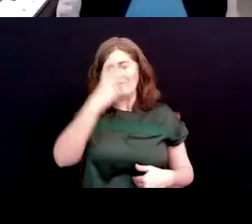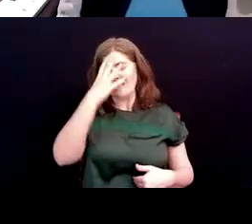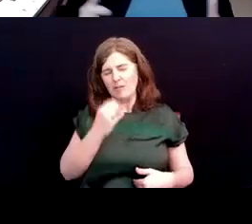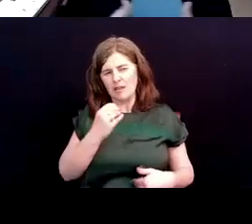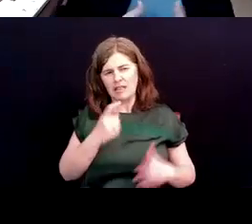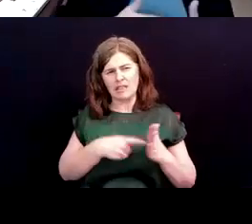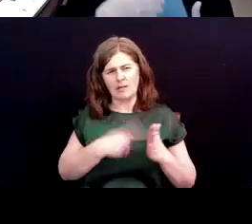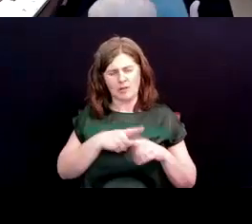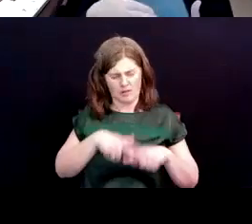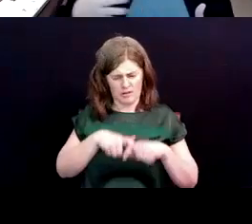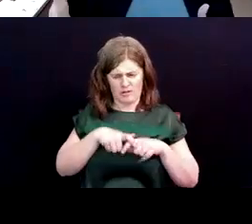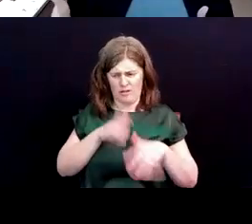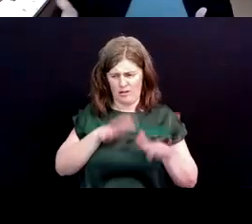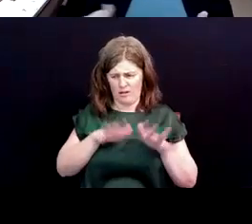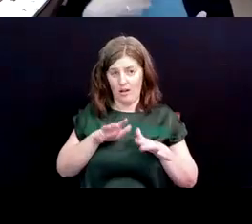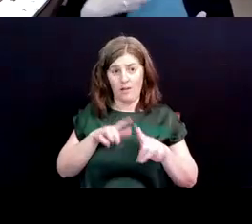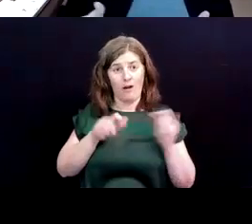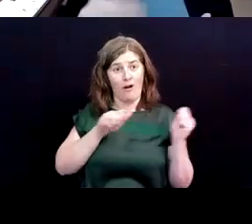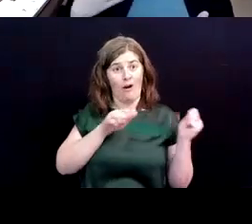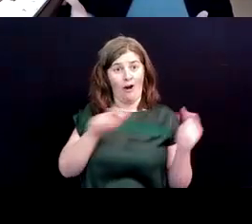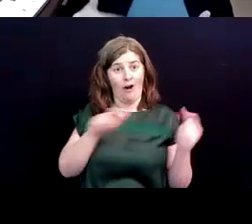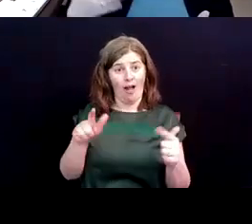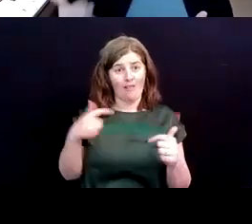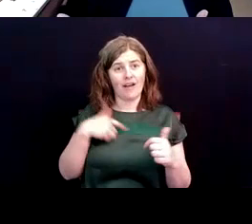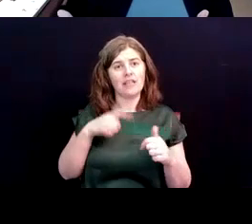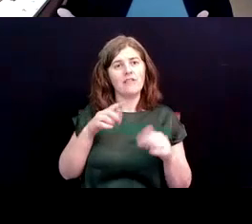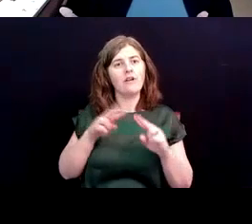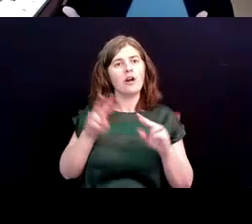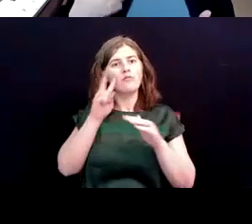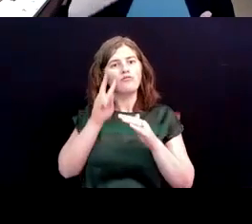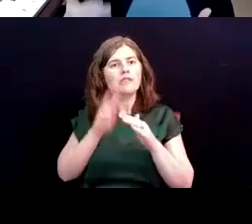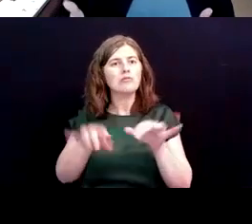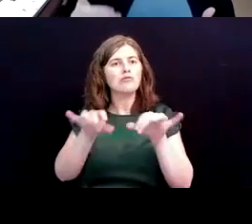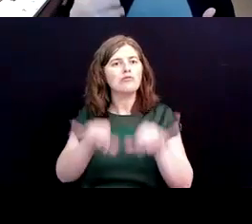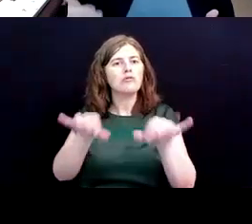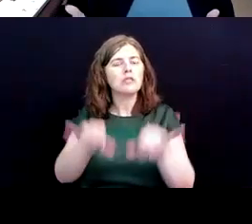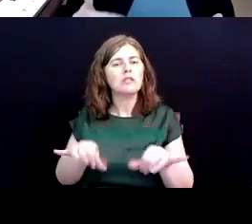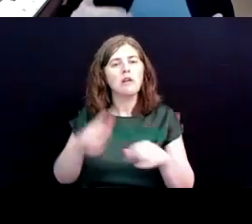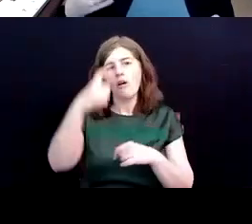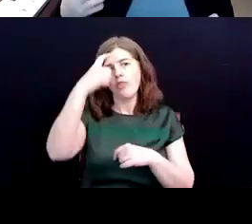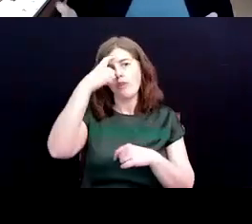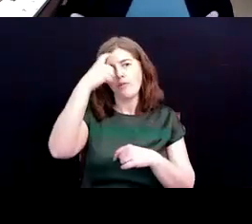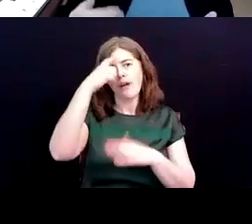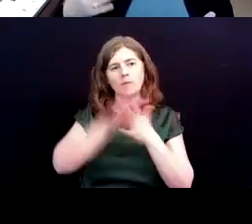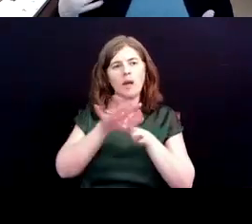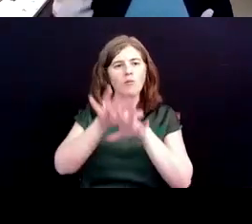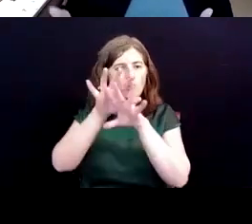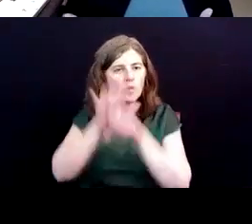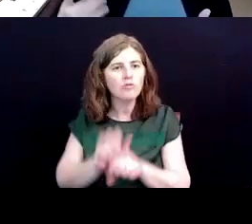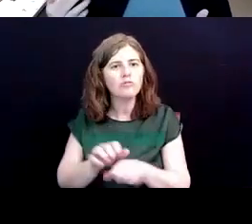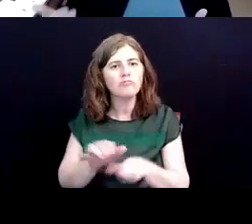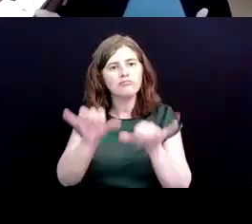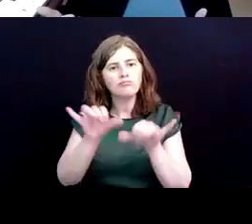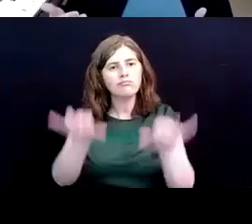actually think about it, but almost all of us have a very predictable bedtime routine. Our brains get used to that predictable